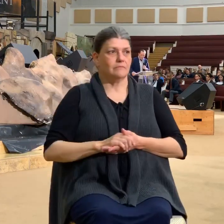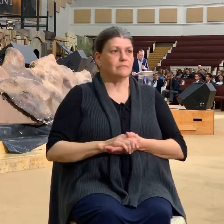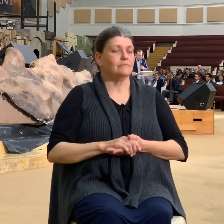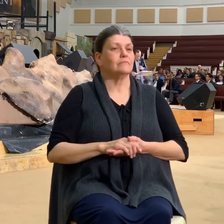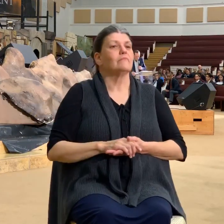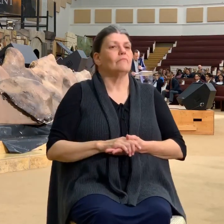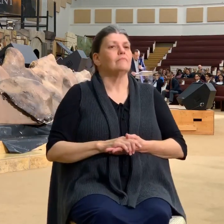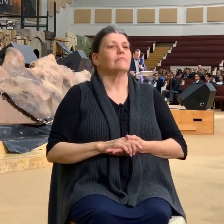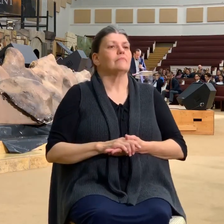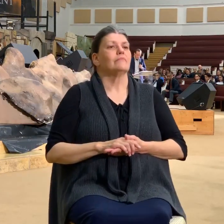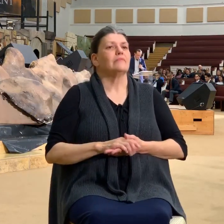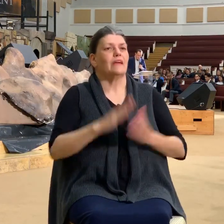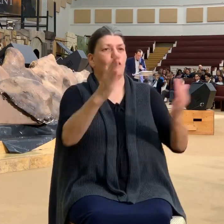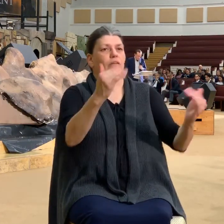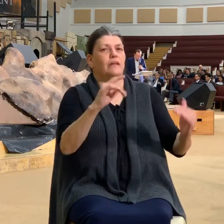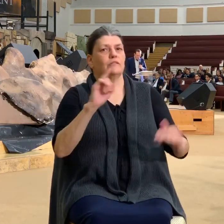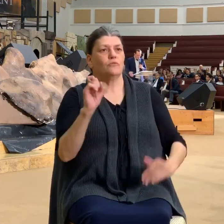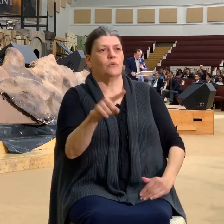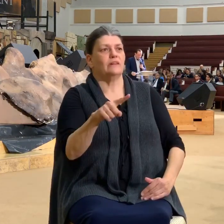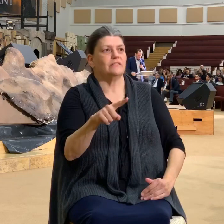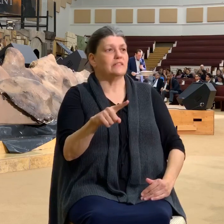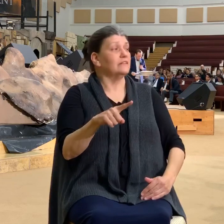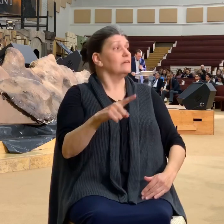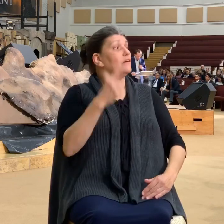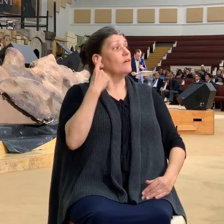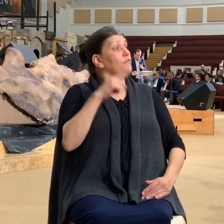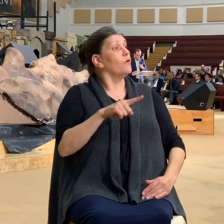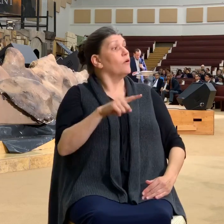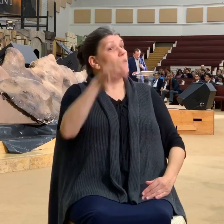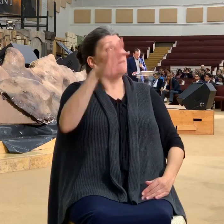Our next question is for you, Pastor Diaz.